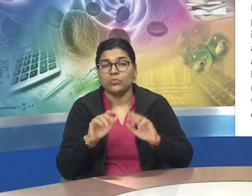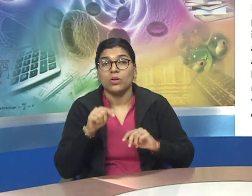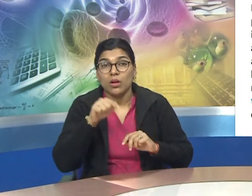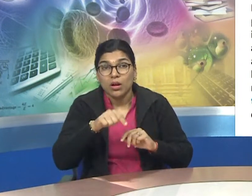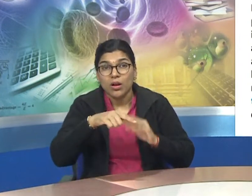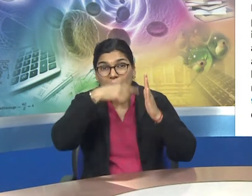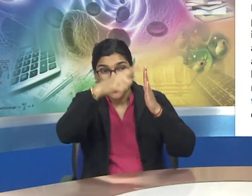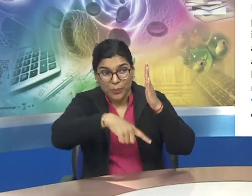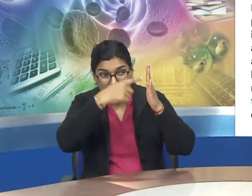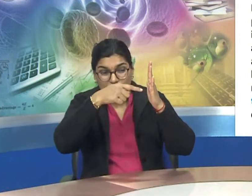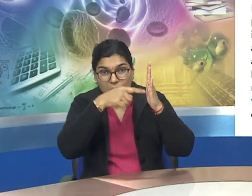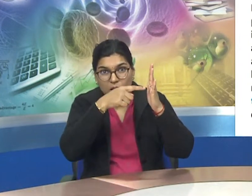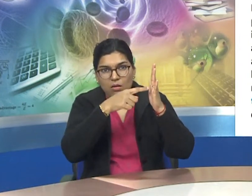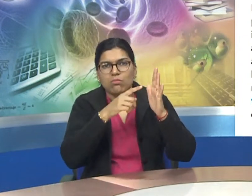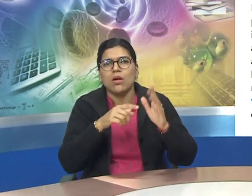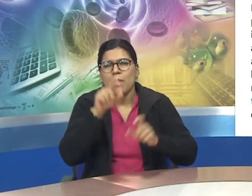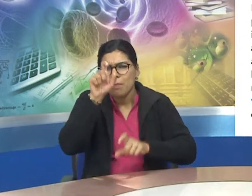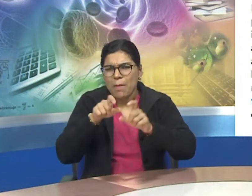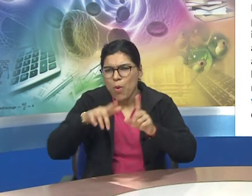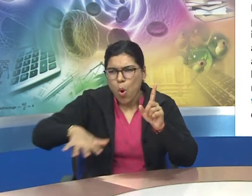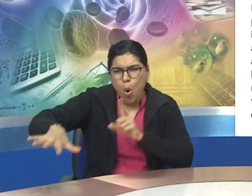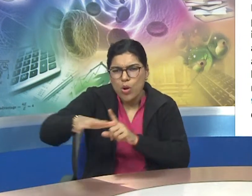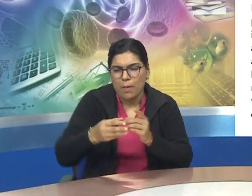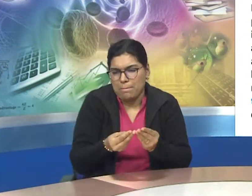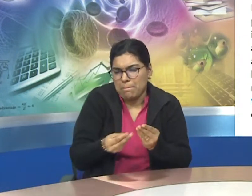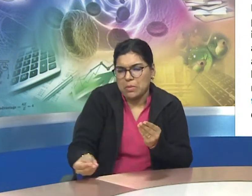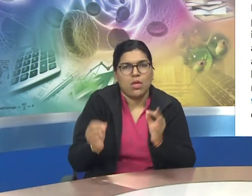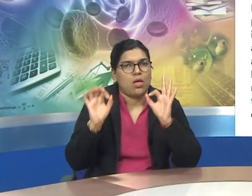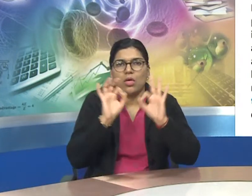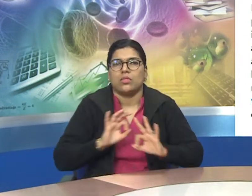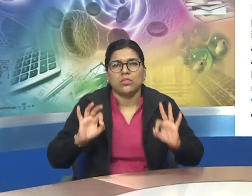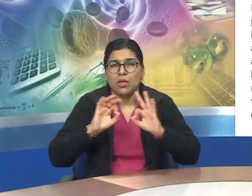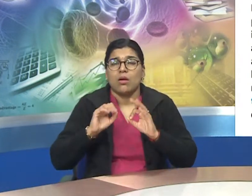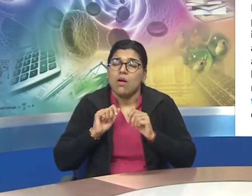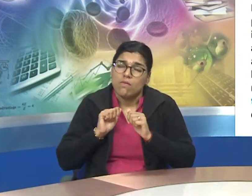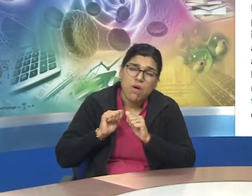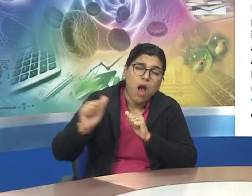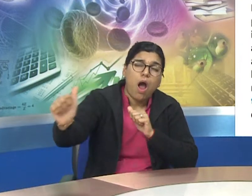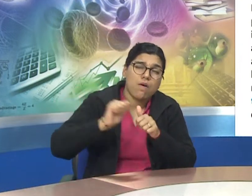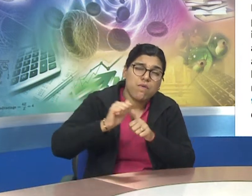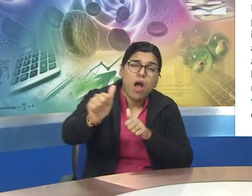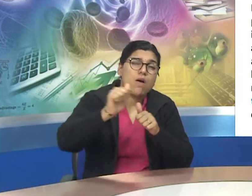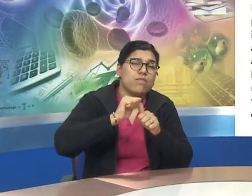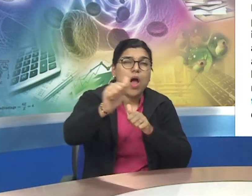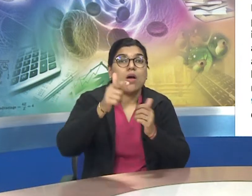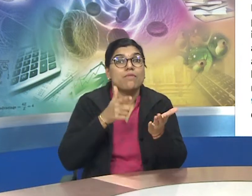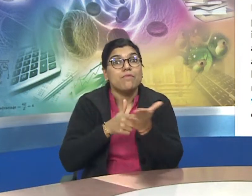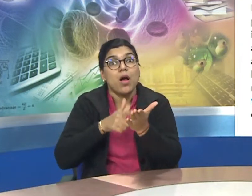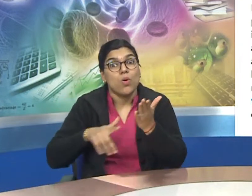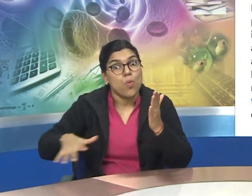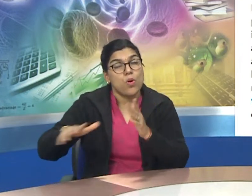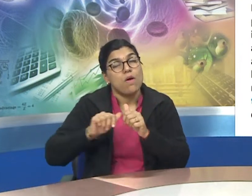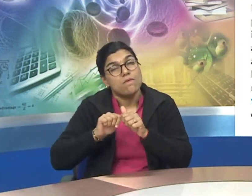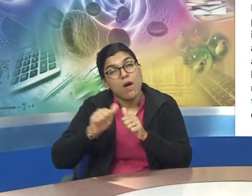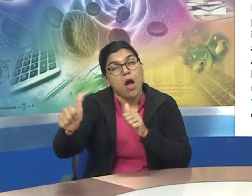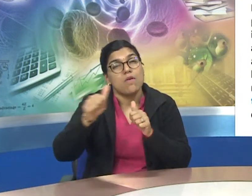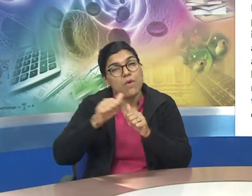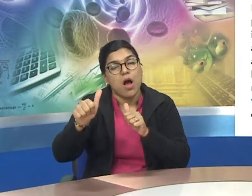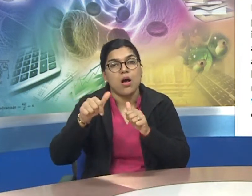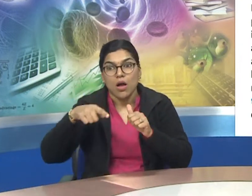Most of these problems do not exist in India, as wind farms are located in